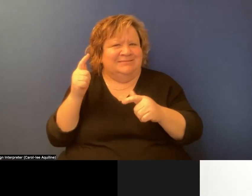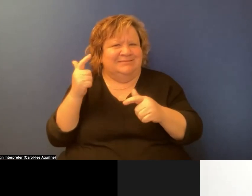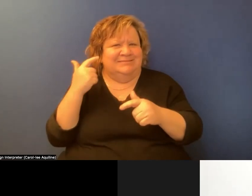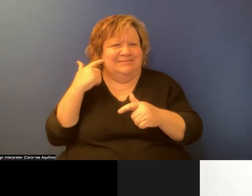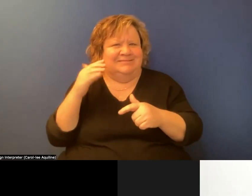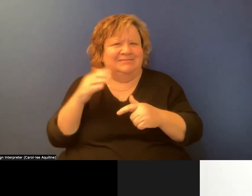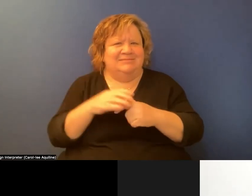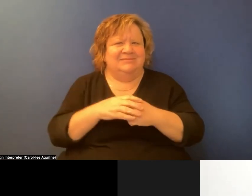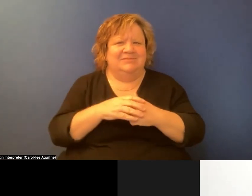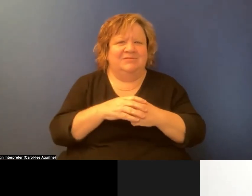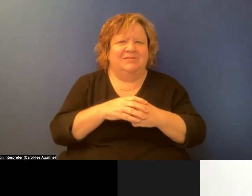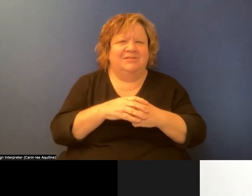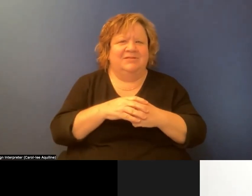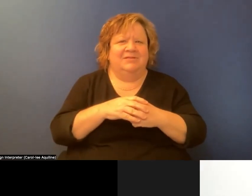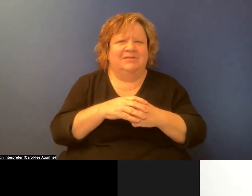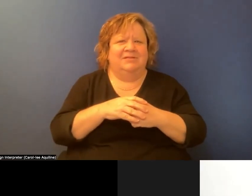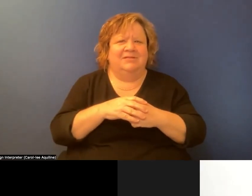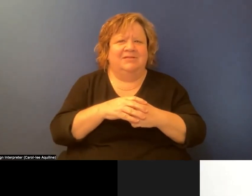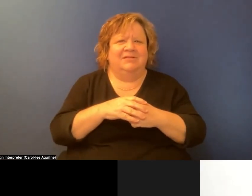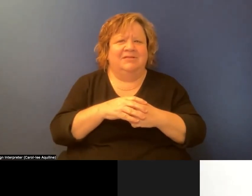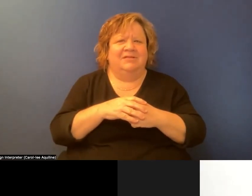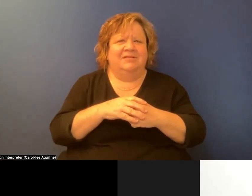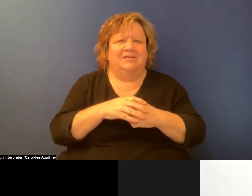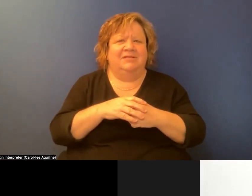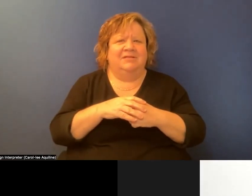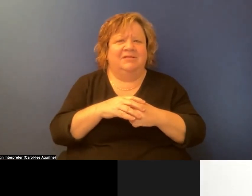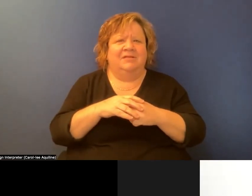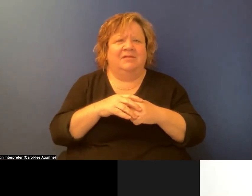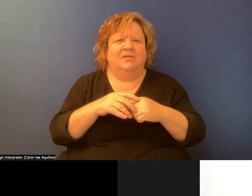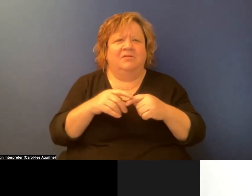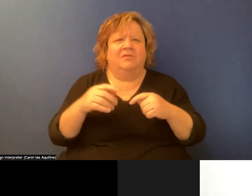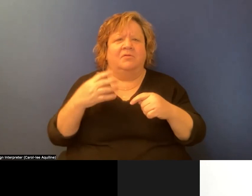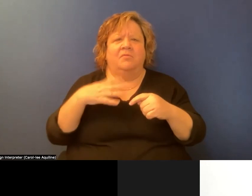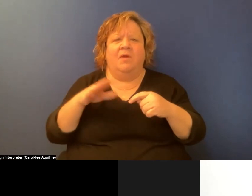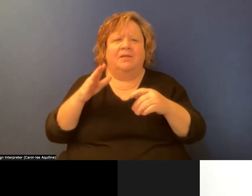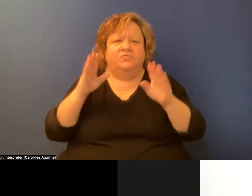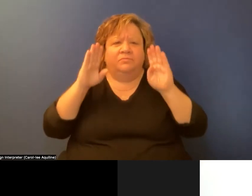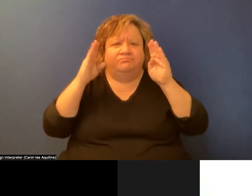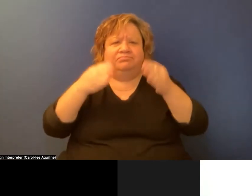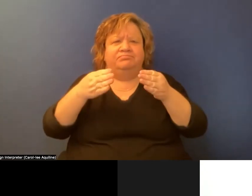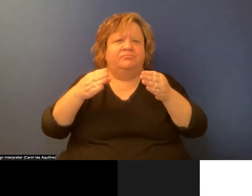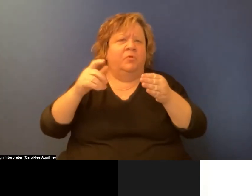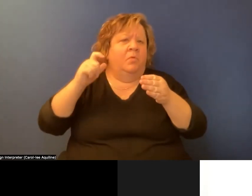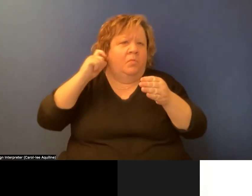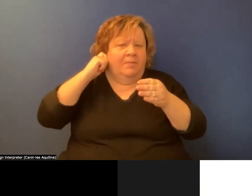I thank you very much for the opportunities, and good evening, everyone.